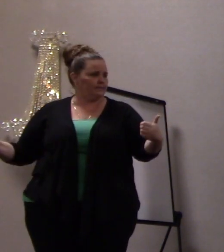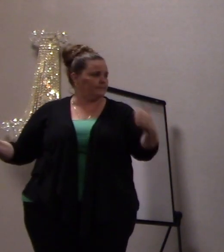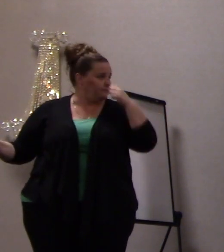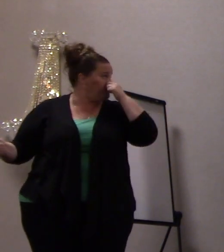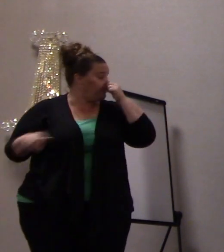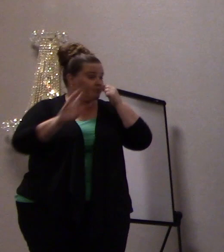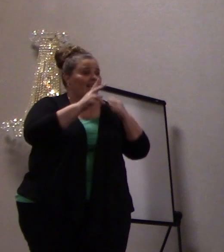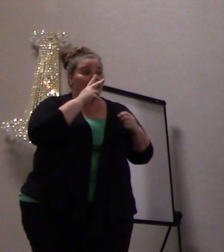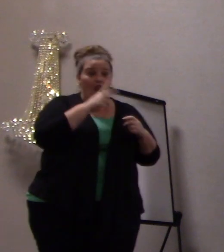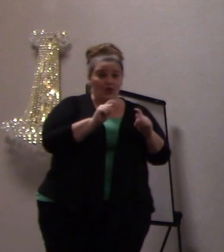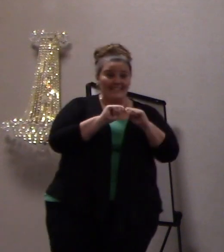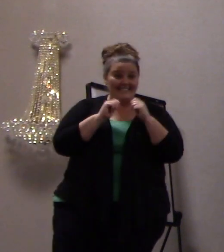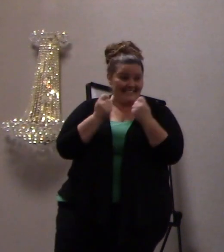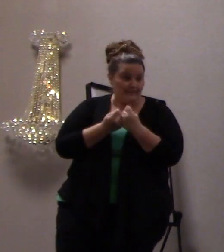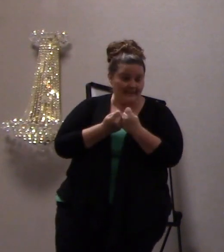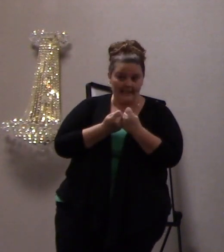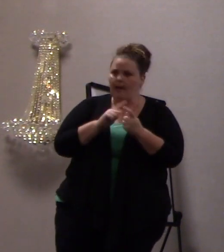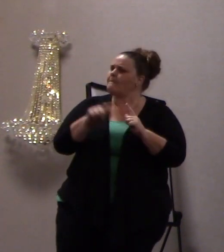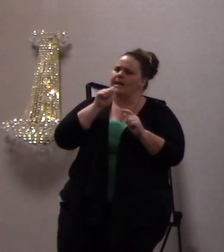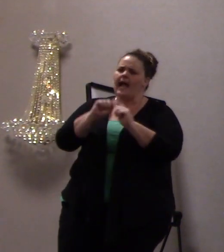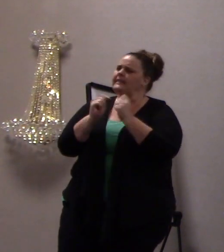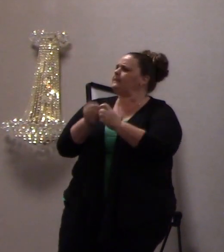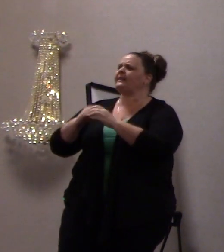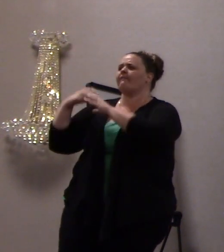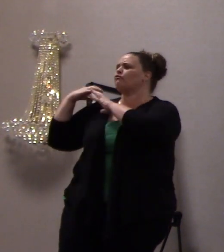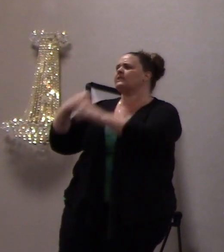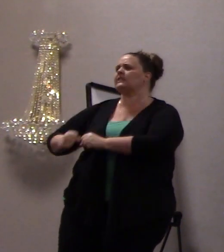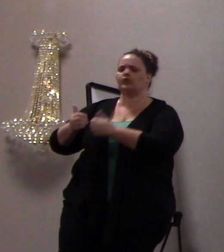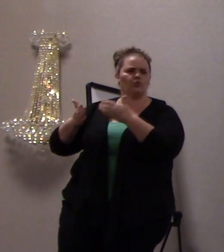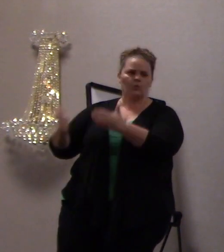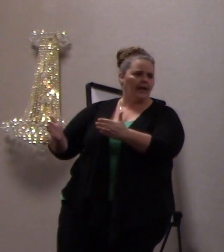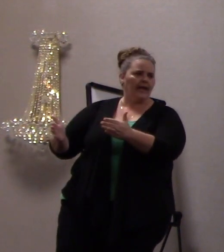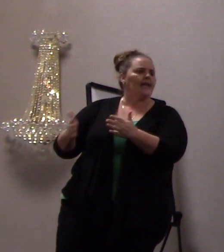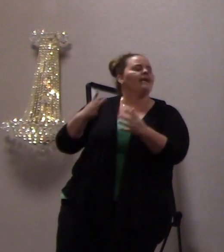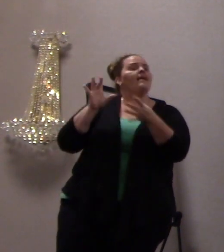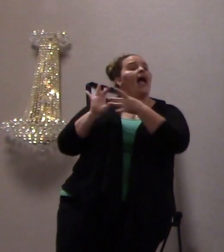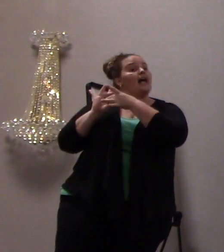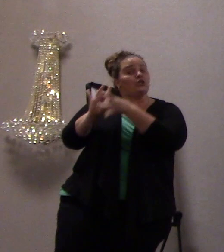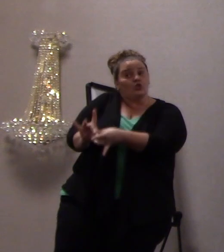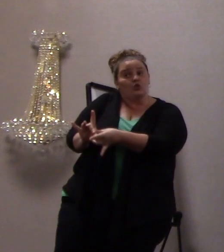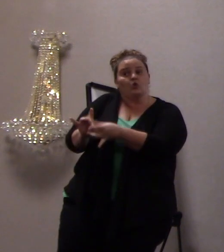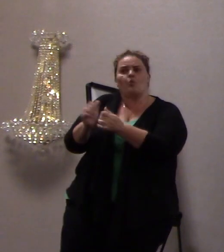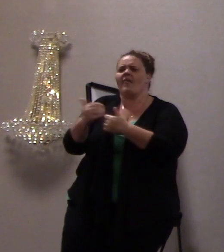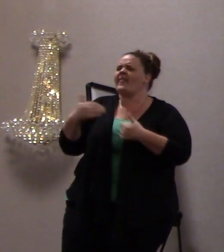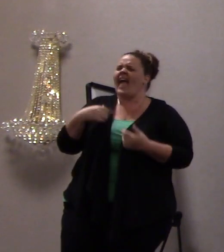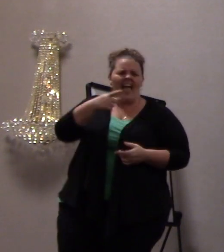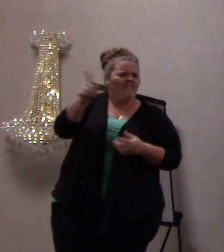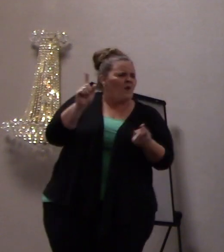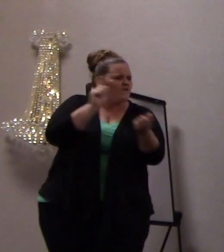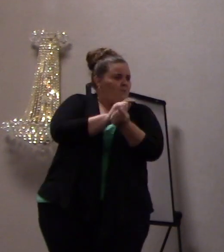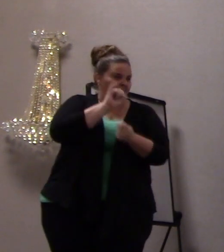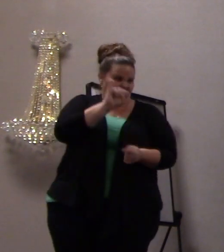looks at teaming, but it's not teaming in the traditional sense. It has to do with, have you ever met